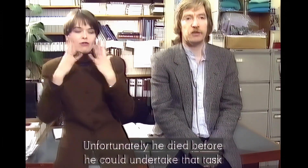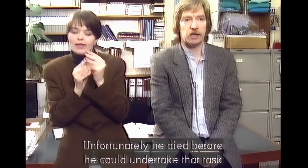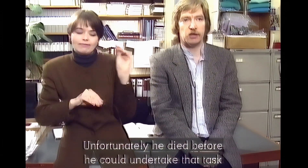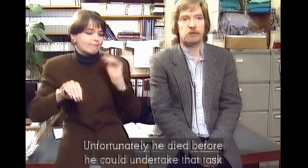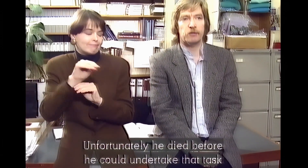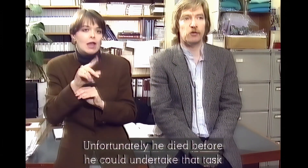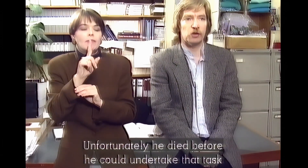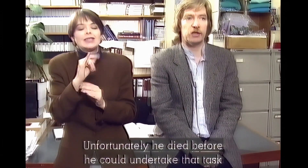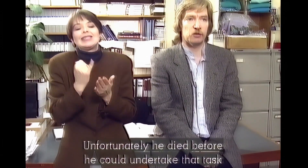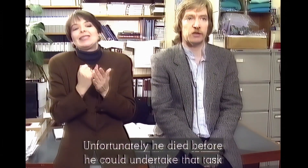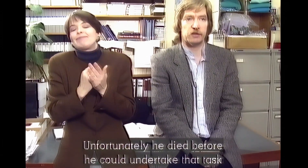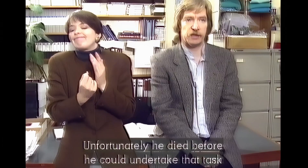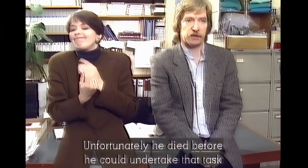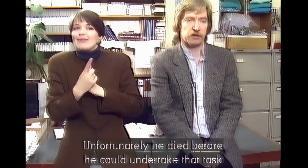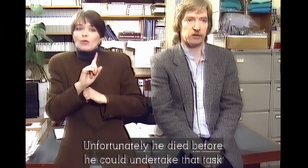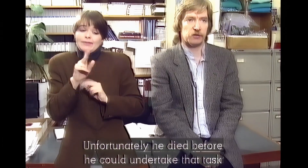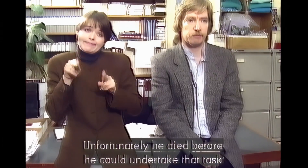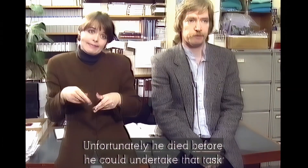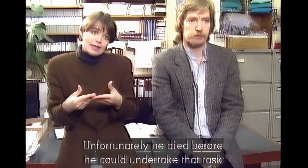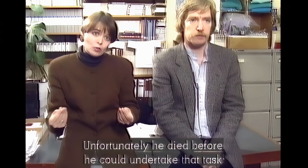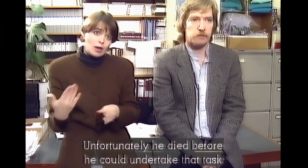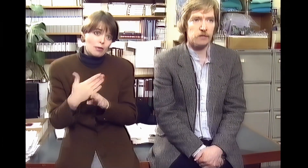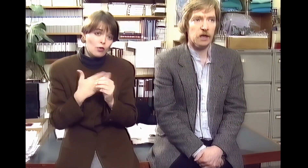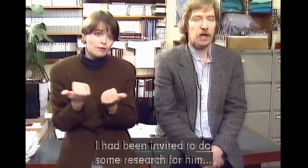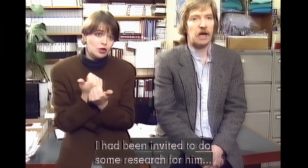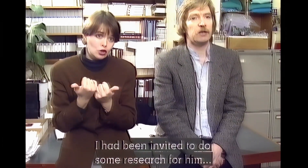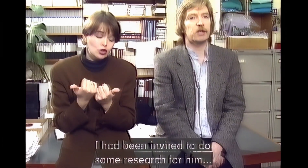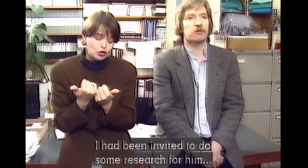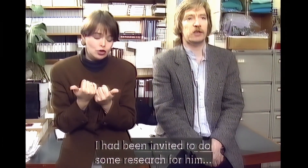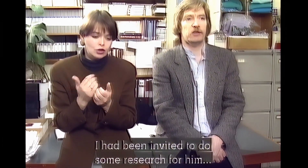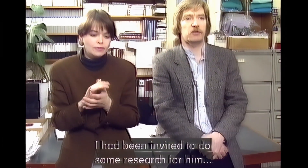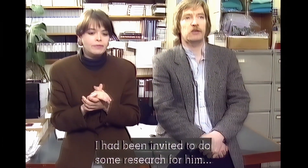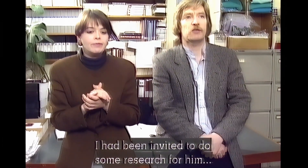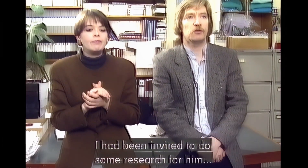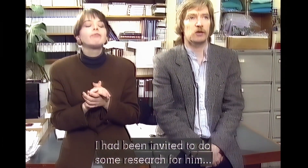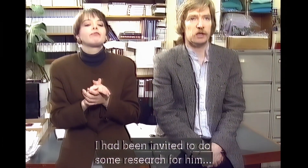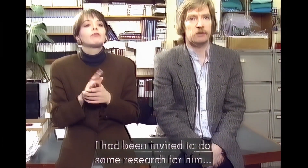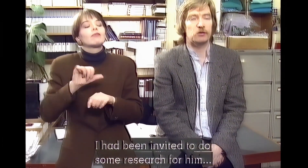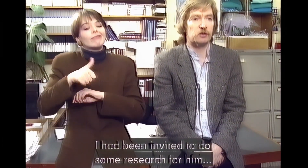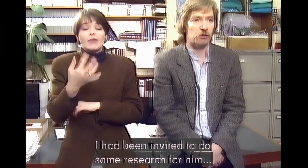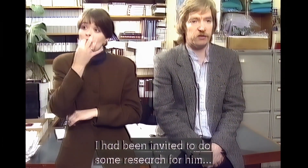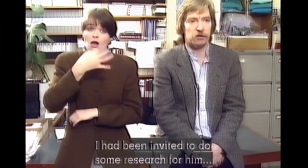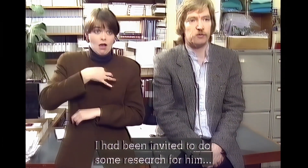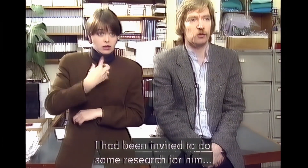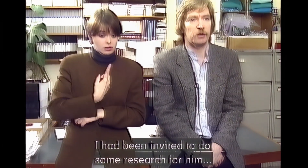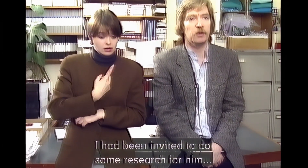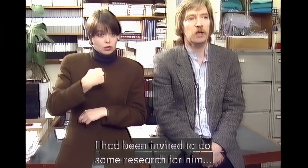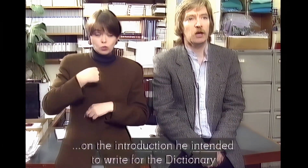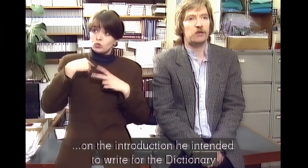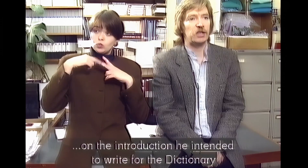died before he could undertake that task. I had been invited to do some research for him on the